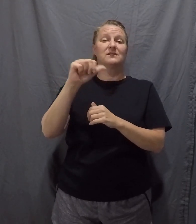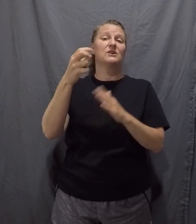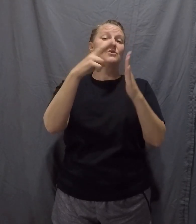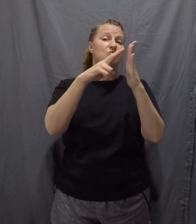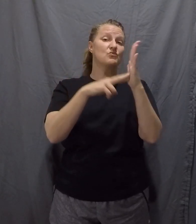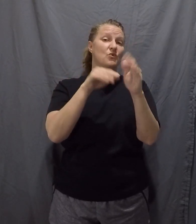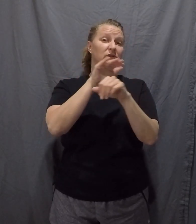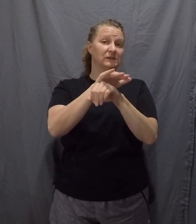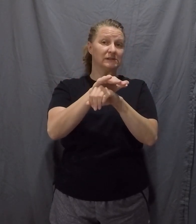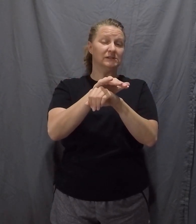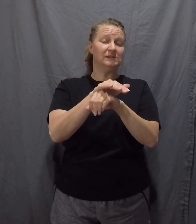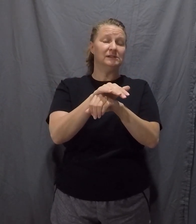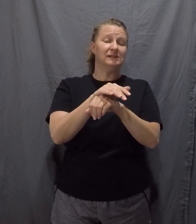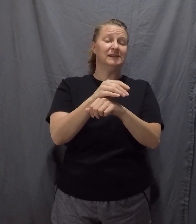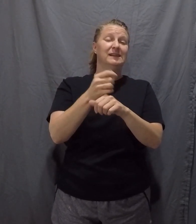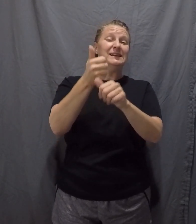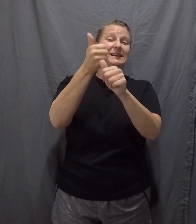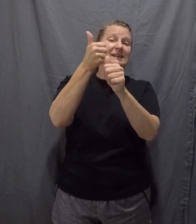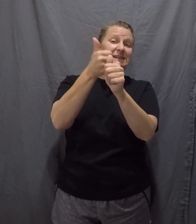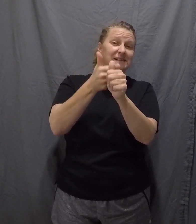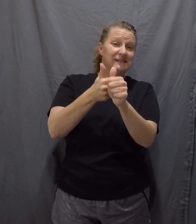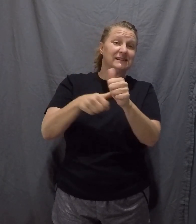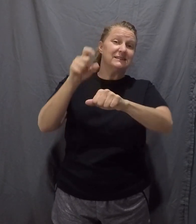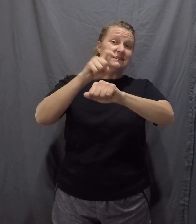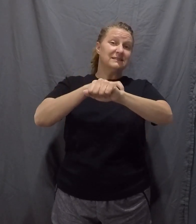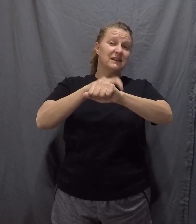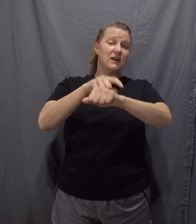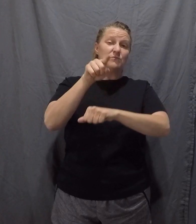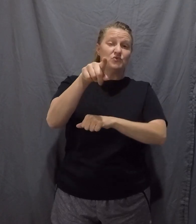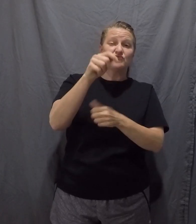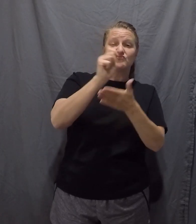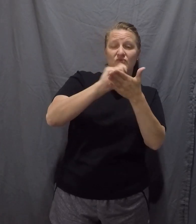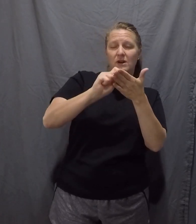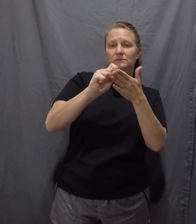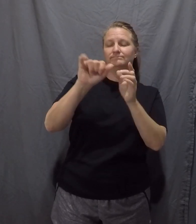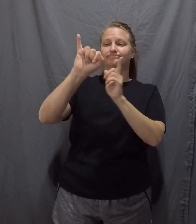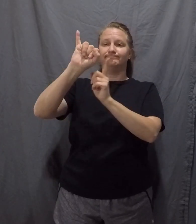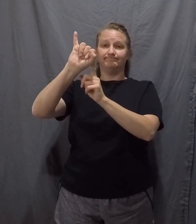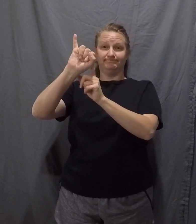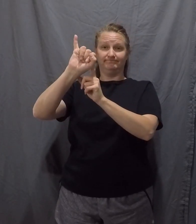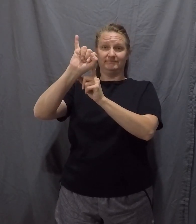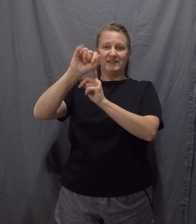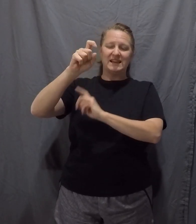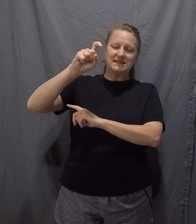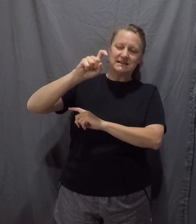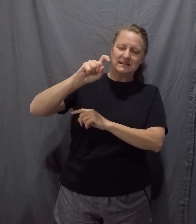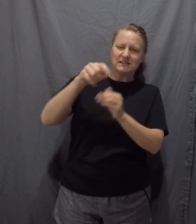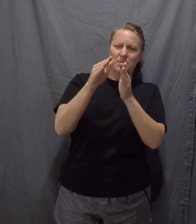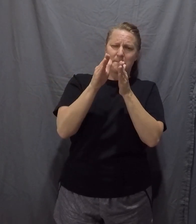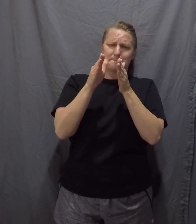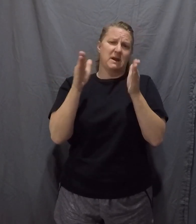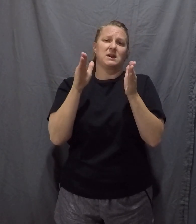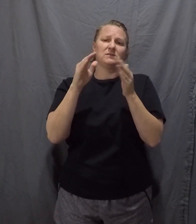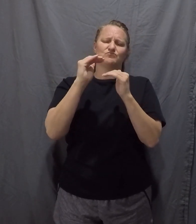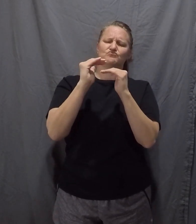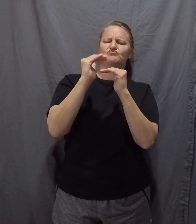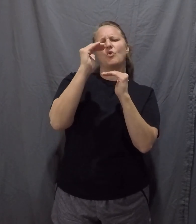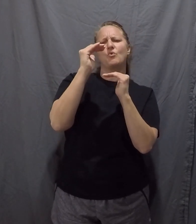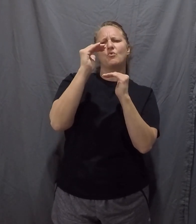write I, it must be a capital. So, I'm going to write an example sentence for you to